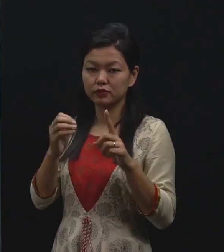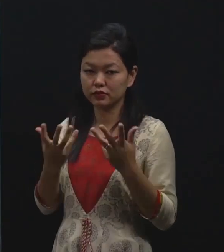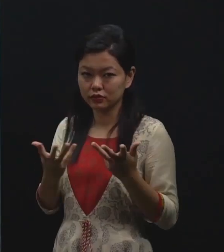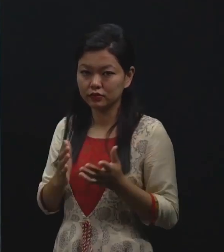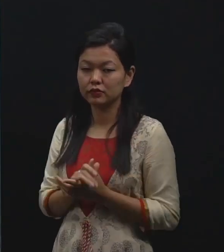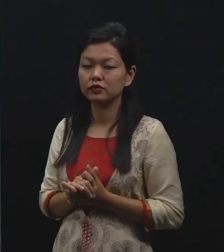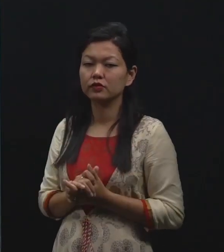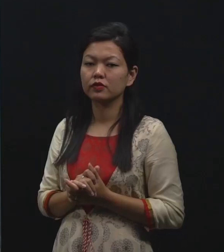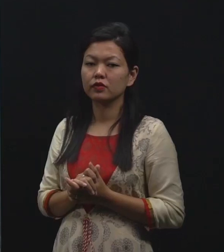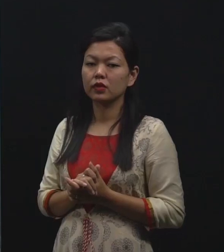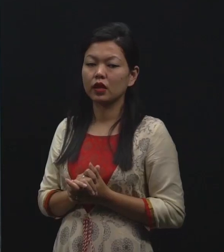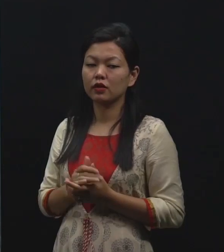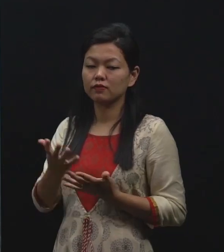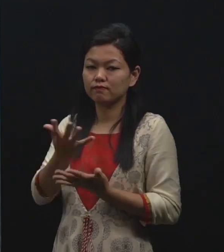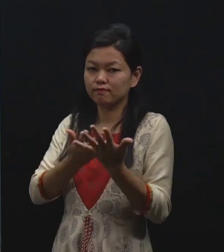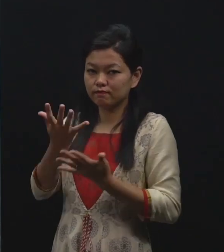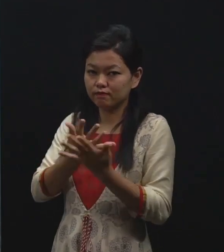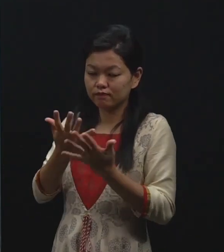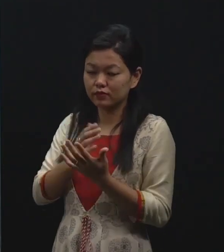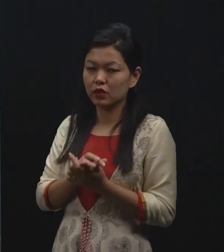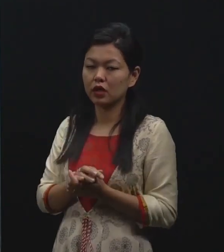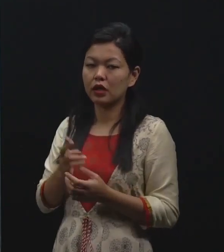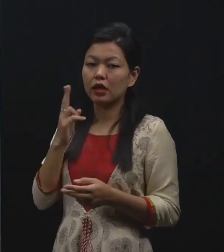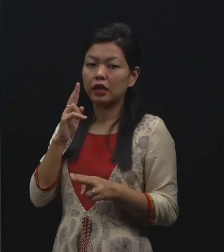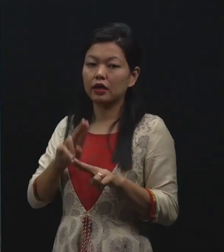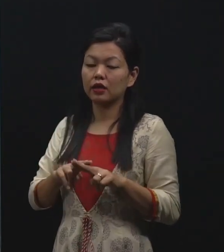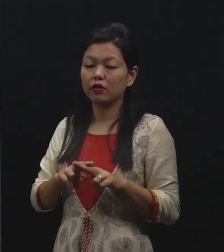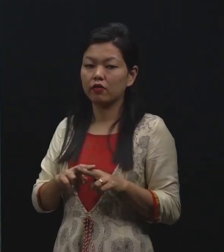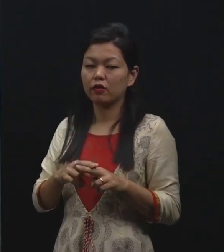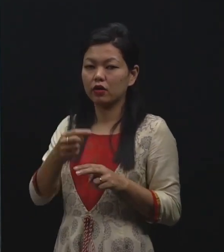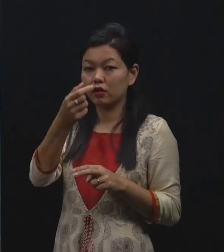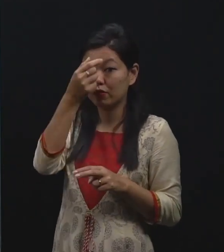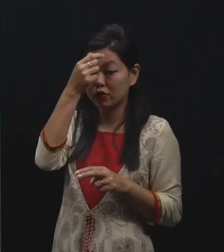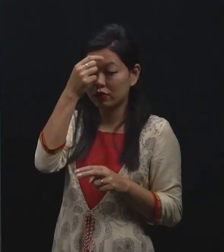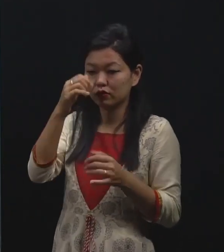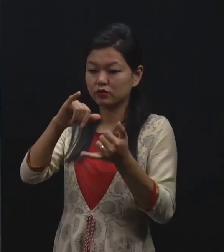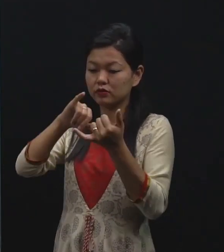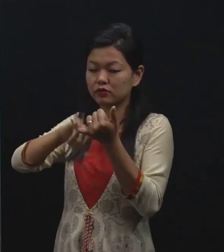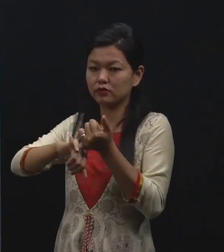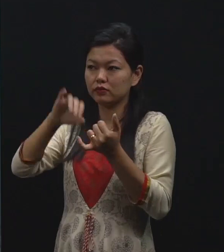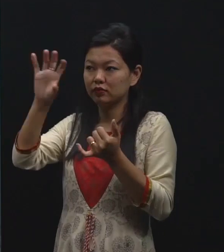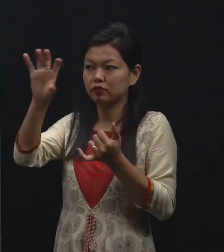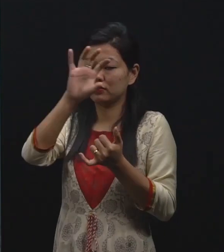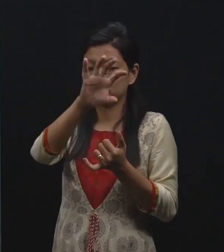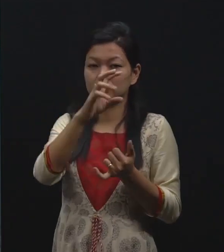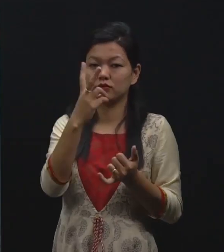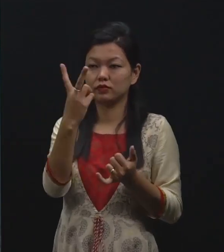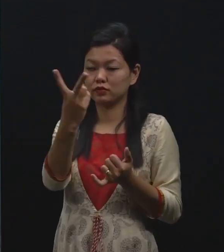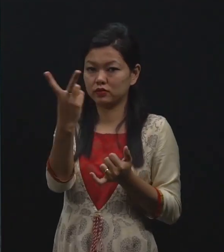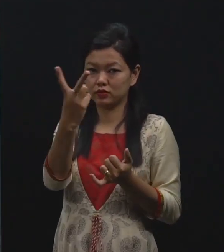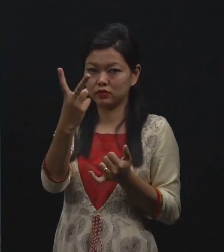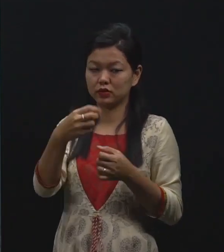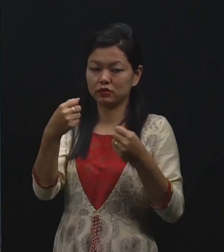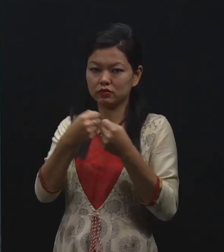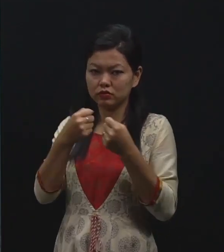the center state disputes or disputes arising between the two states or between any two union territories. Okay,